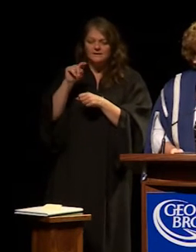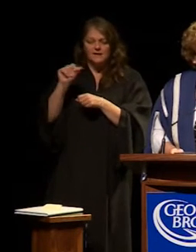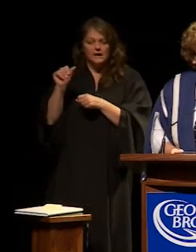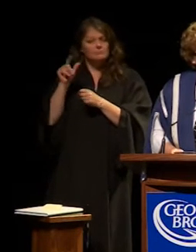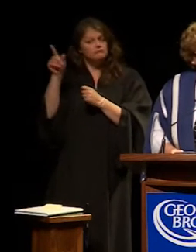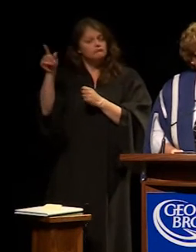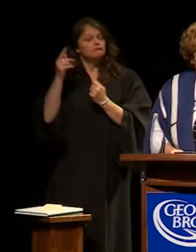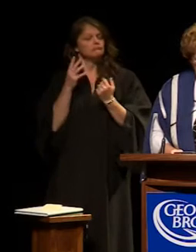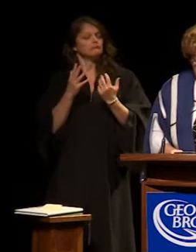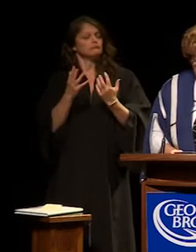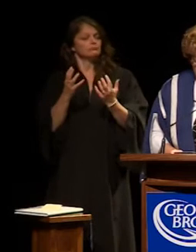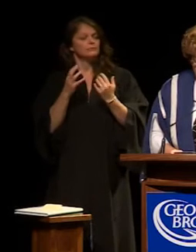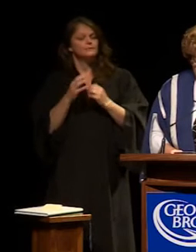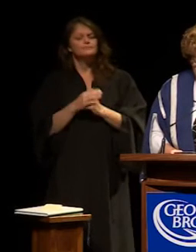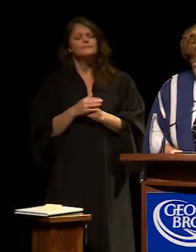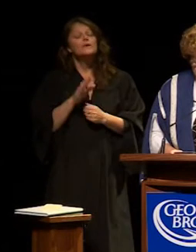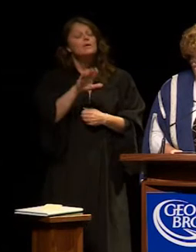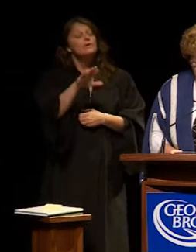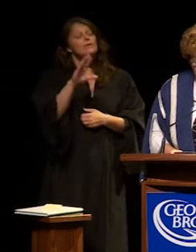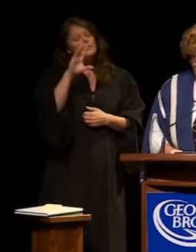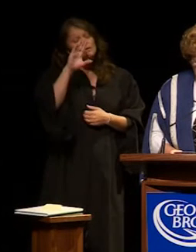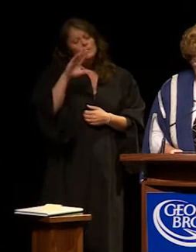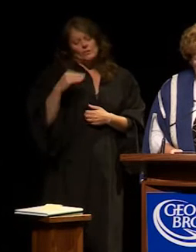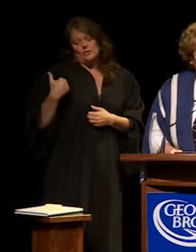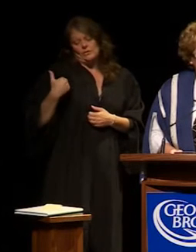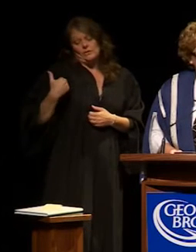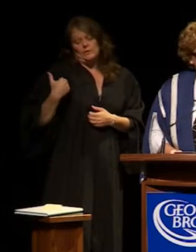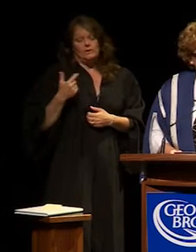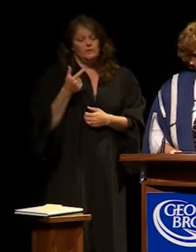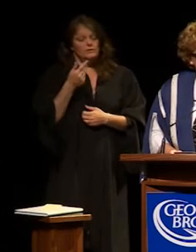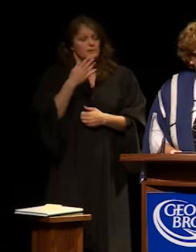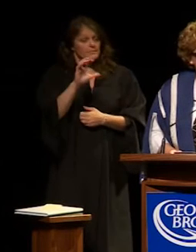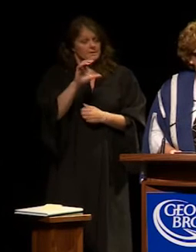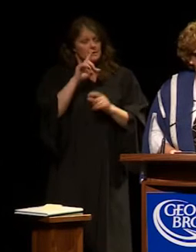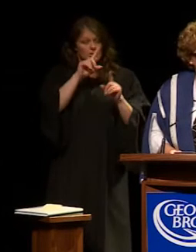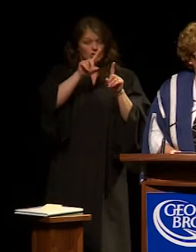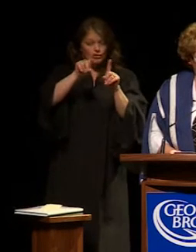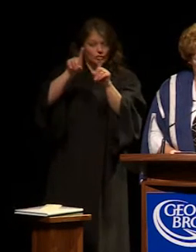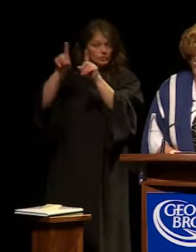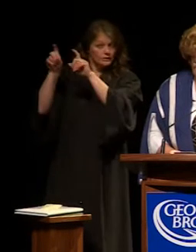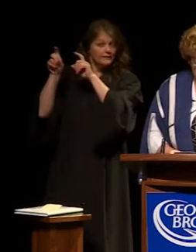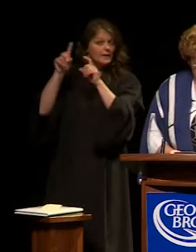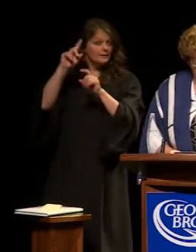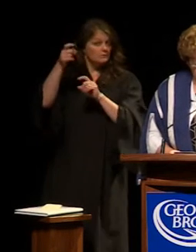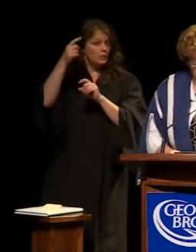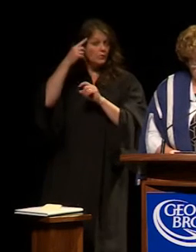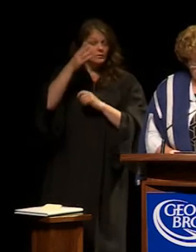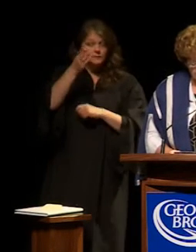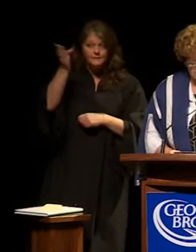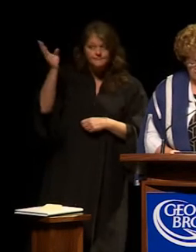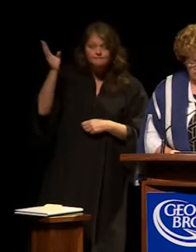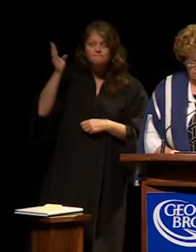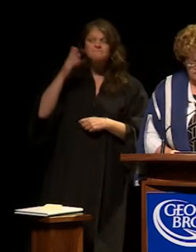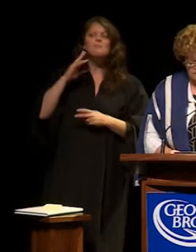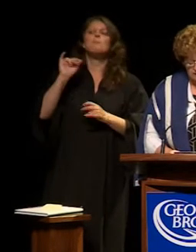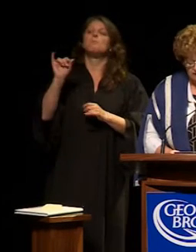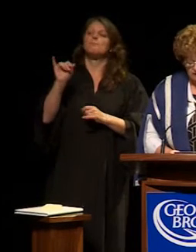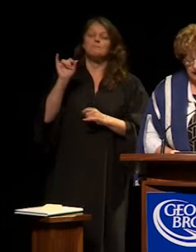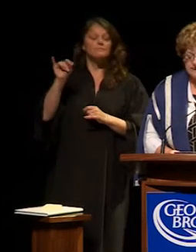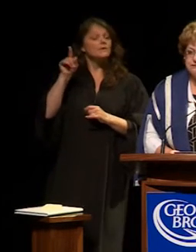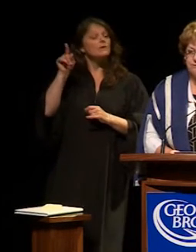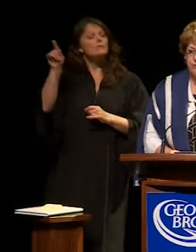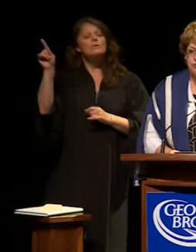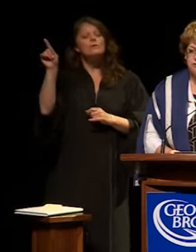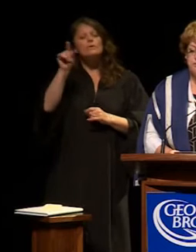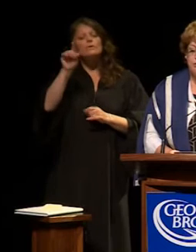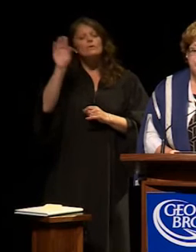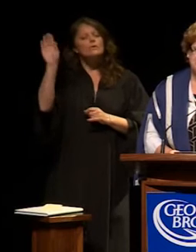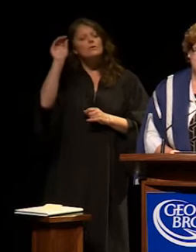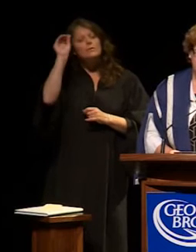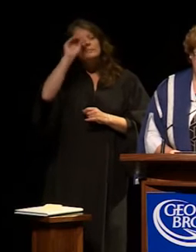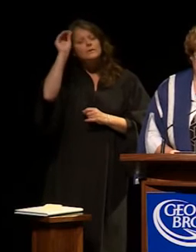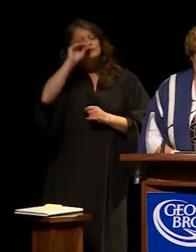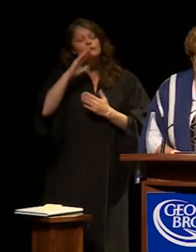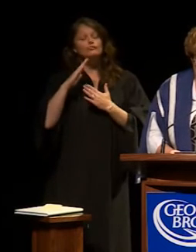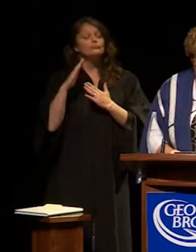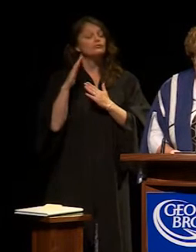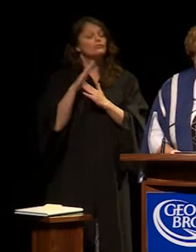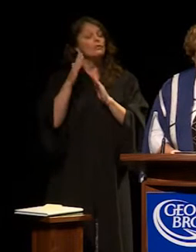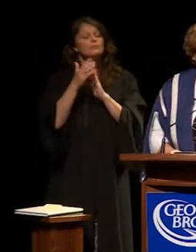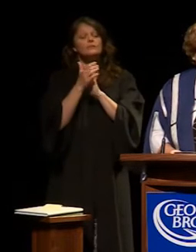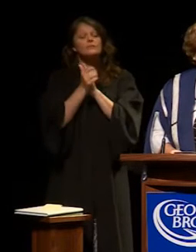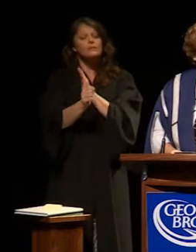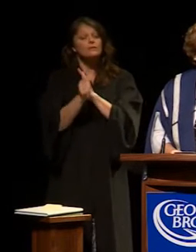The college recently conducted a survey and found that employers now rate people skills as the most